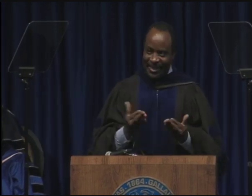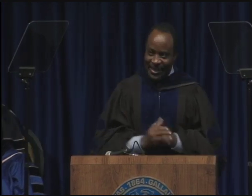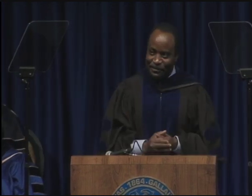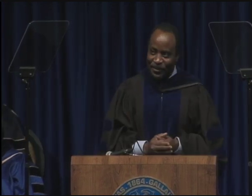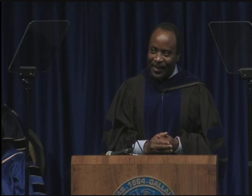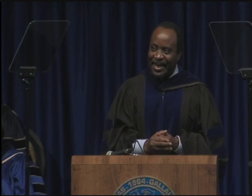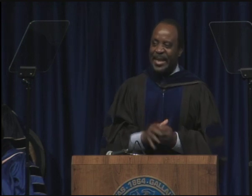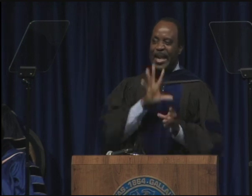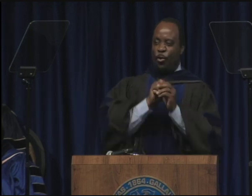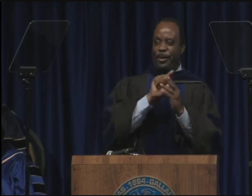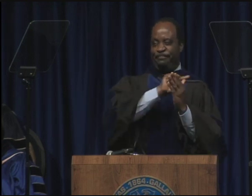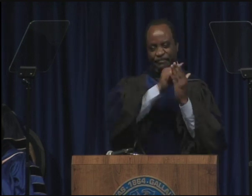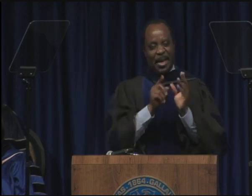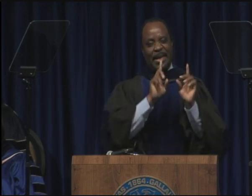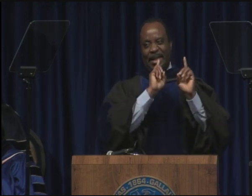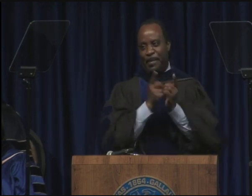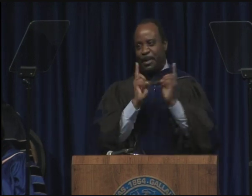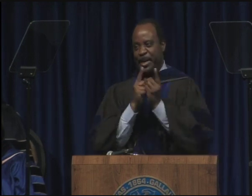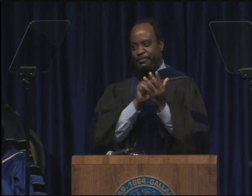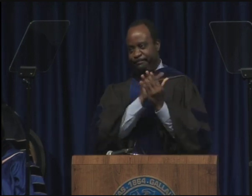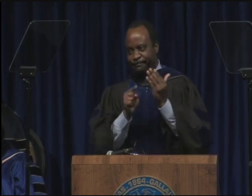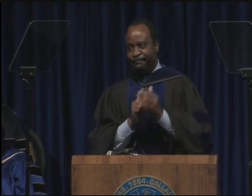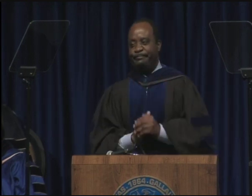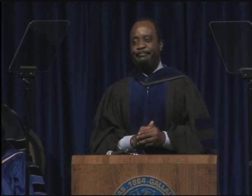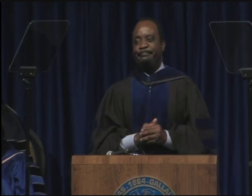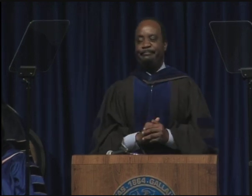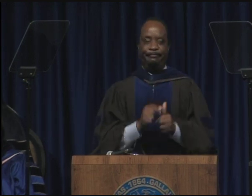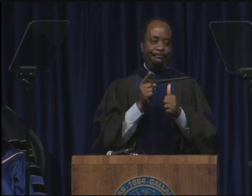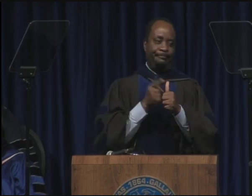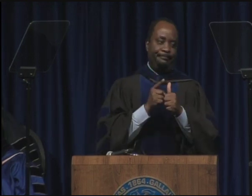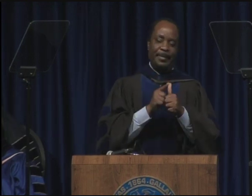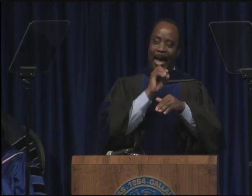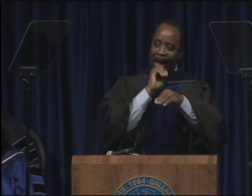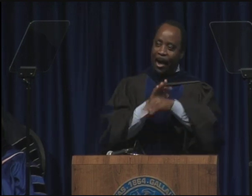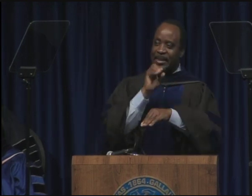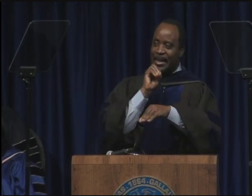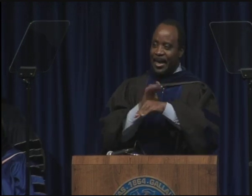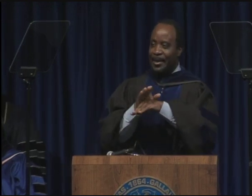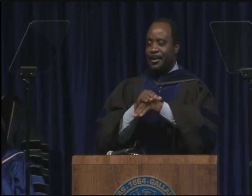Services, which includes the following departments: Counseling,